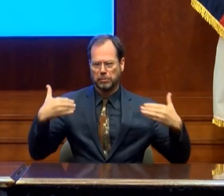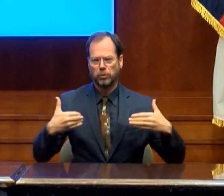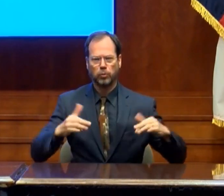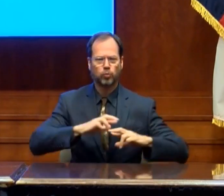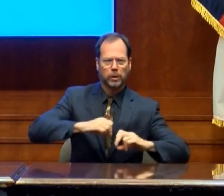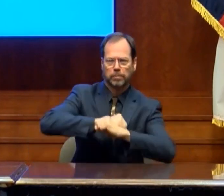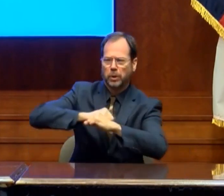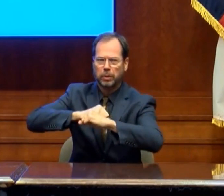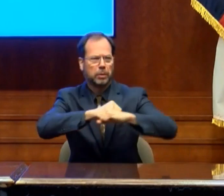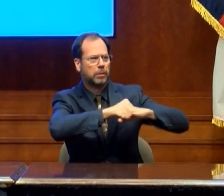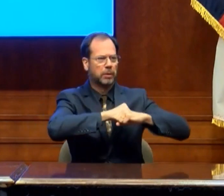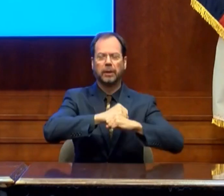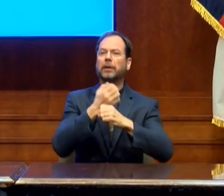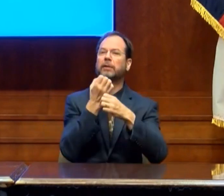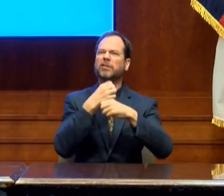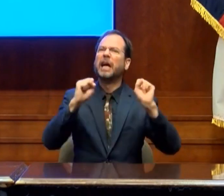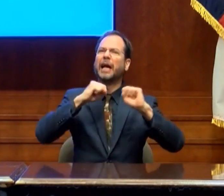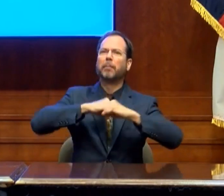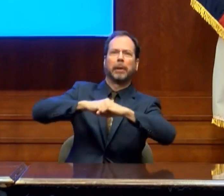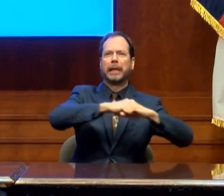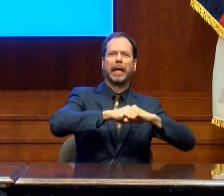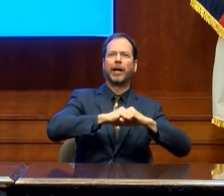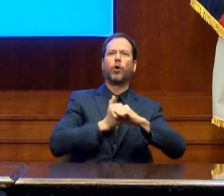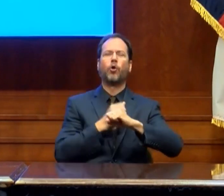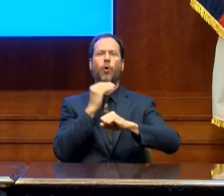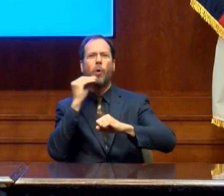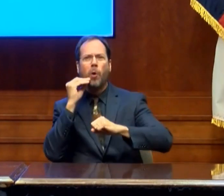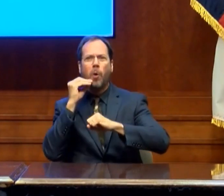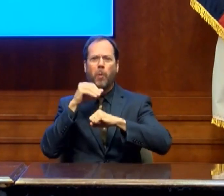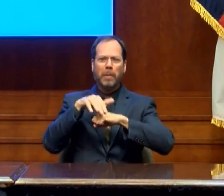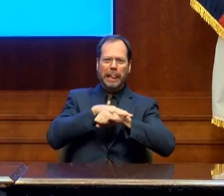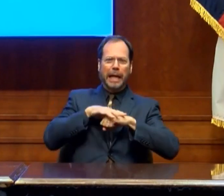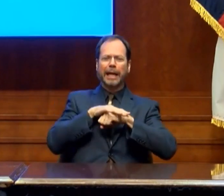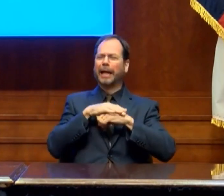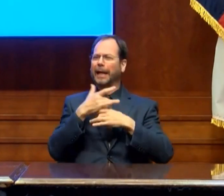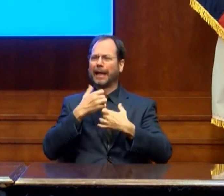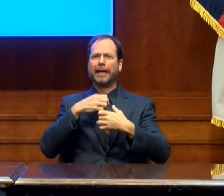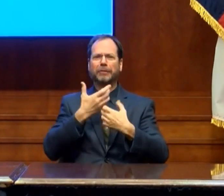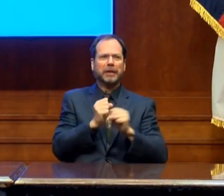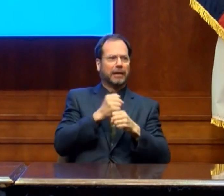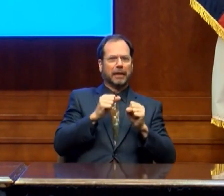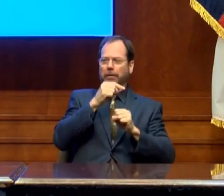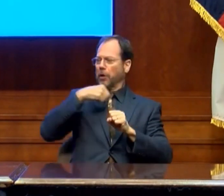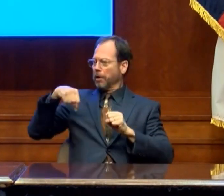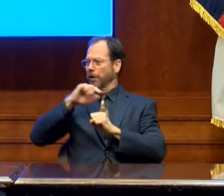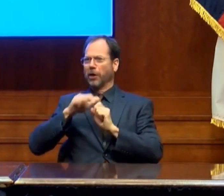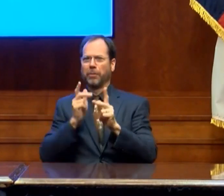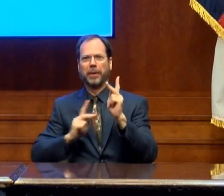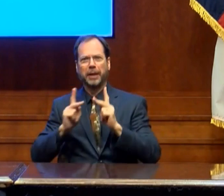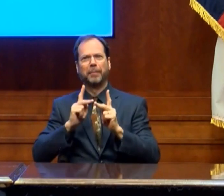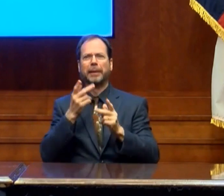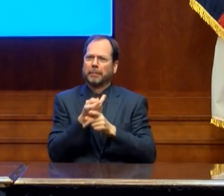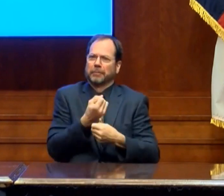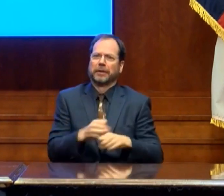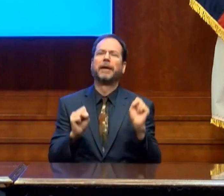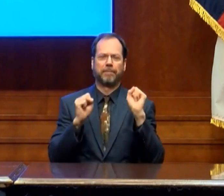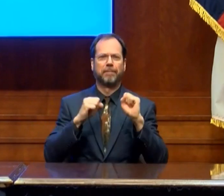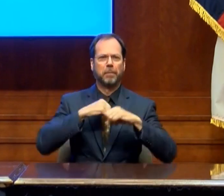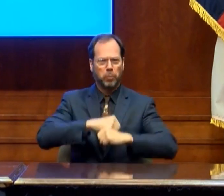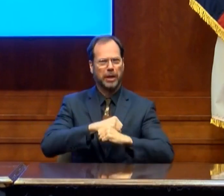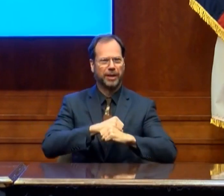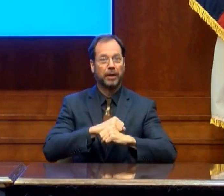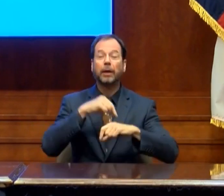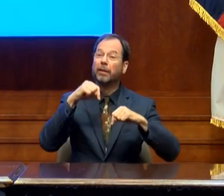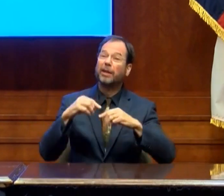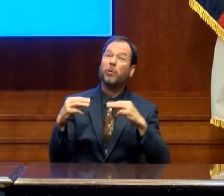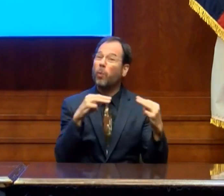on the line to save the homeland and to save our country and to keep the lives of others safe and secure. In